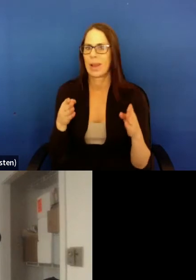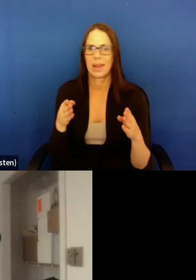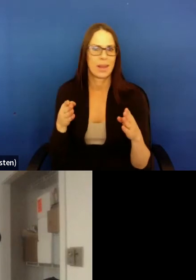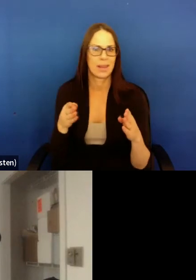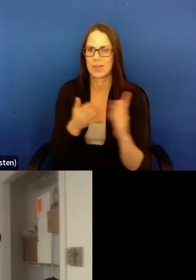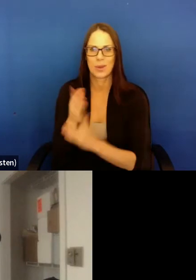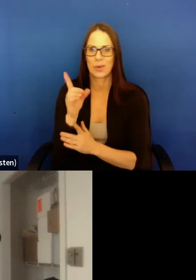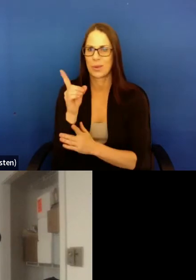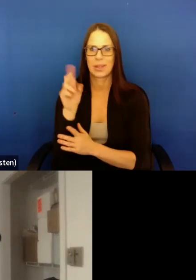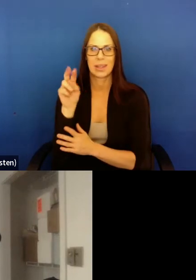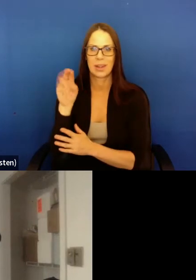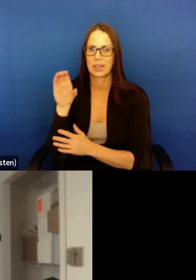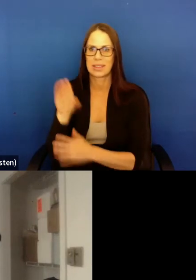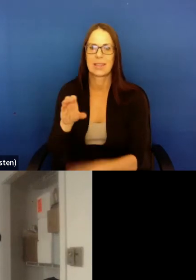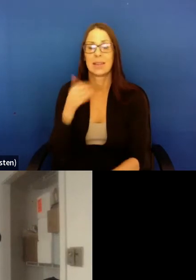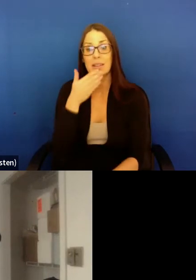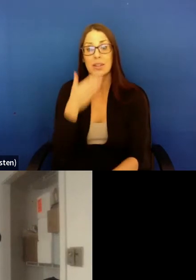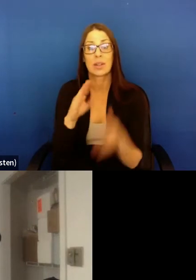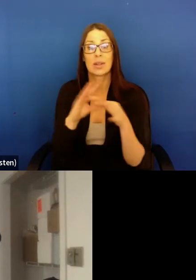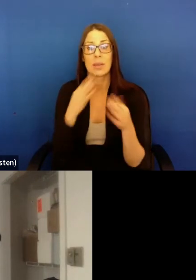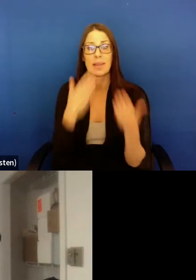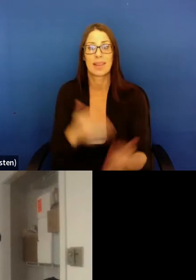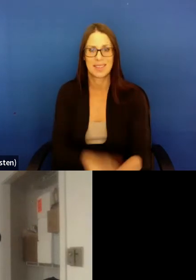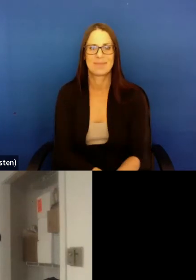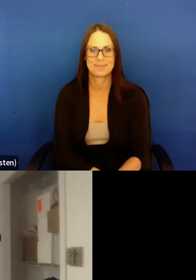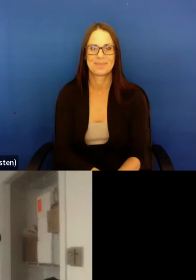DRC. It's a good comment. Thank you.